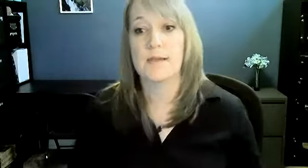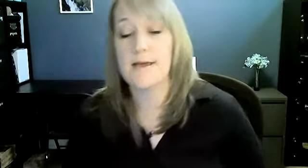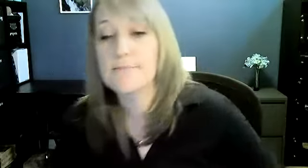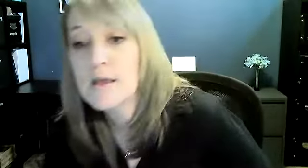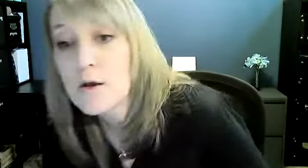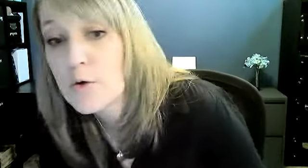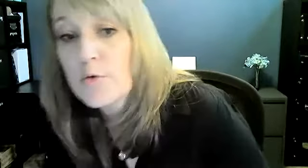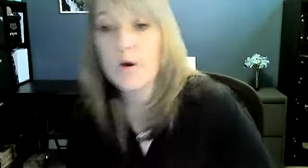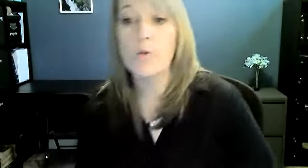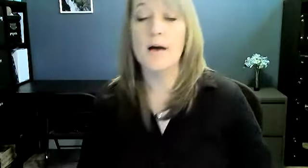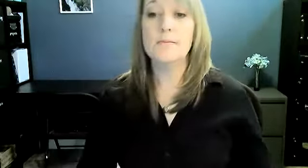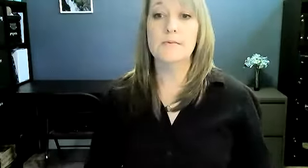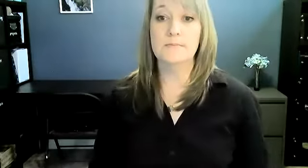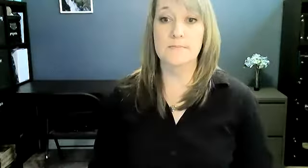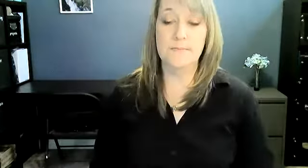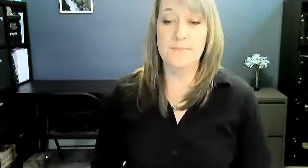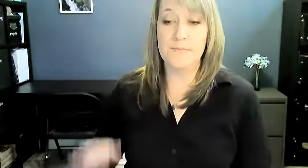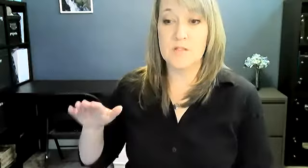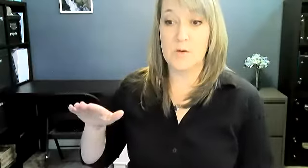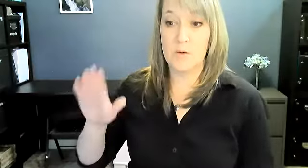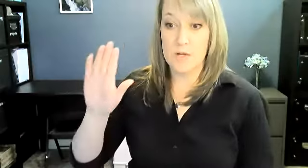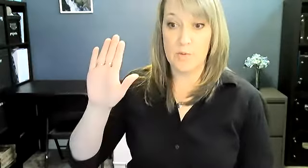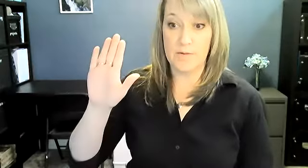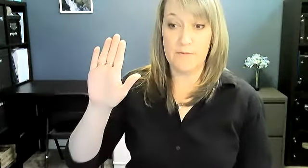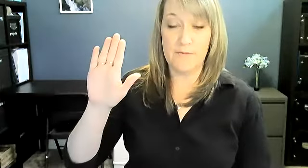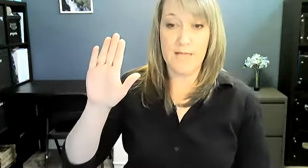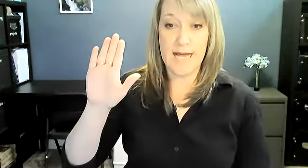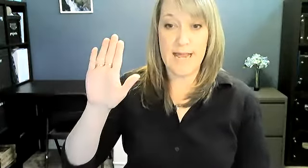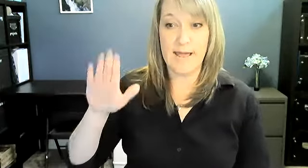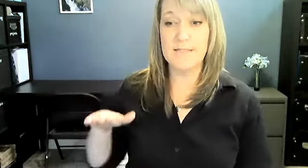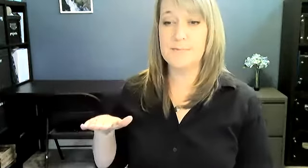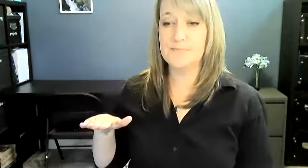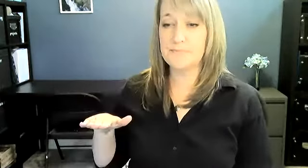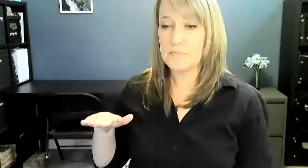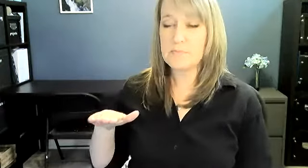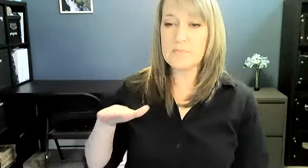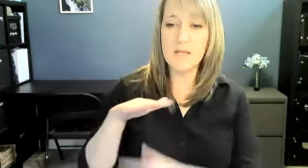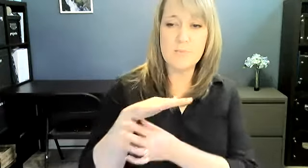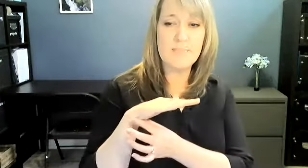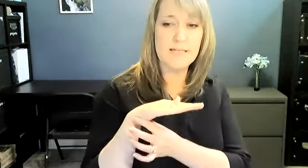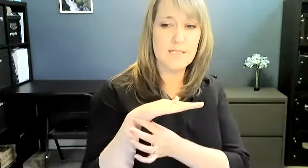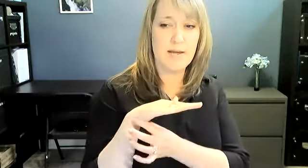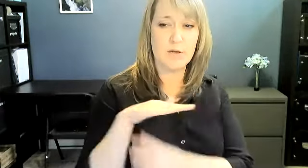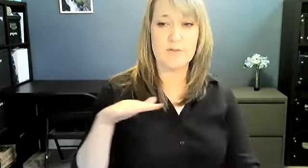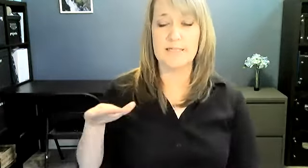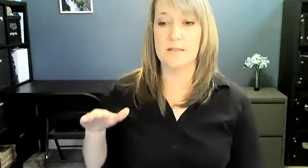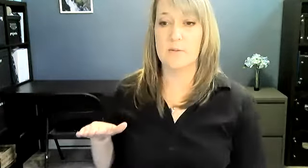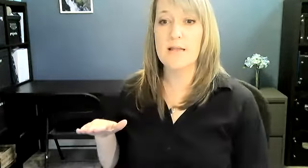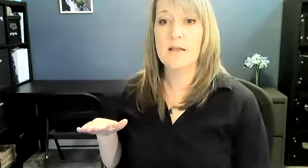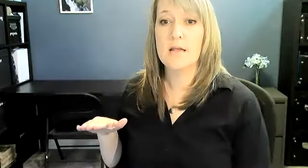Okay, grow up. So you want a flat hand. It'll be bent at your wrist a little bit